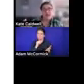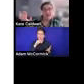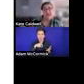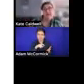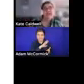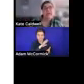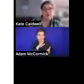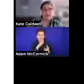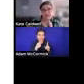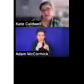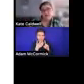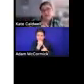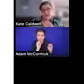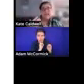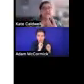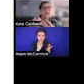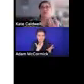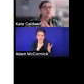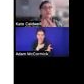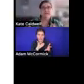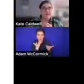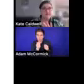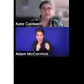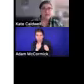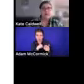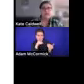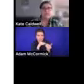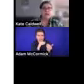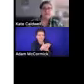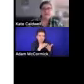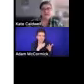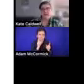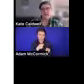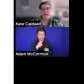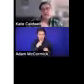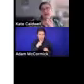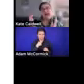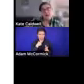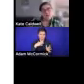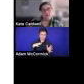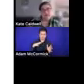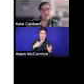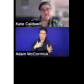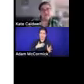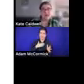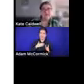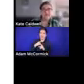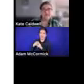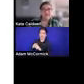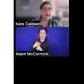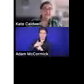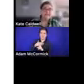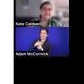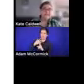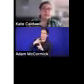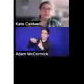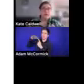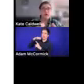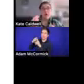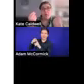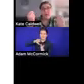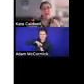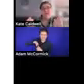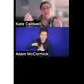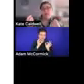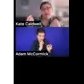bias or any of these other concerns to introduce themselves somewhere in the process. Without reflective practices,